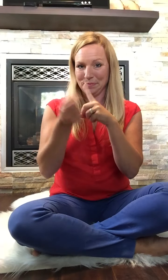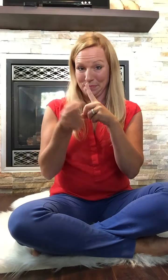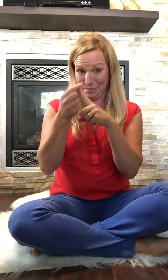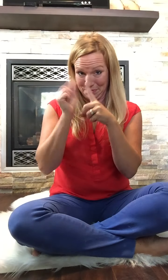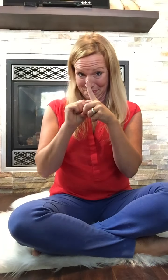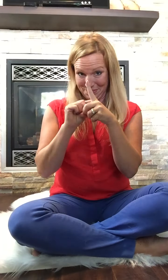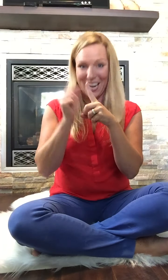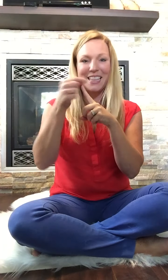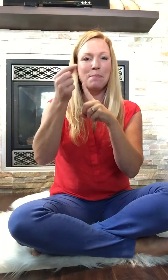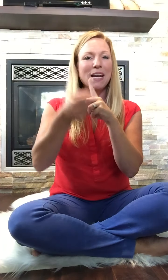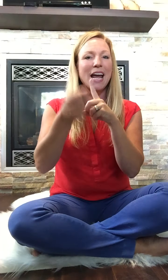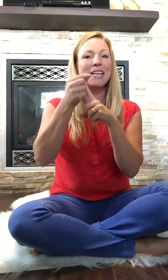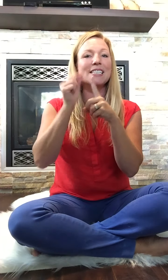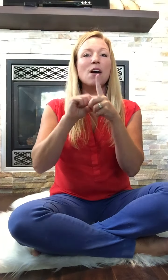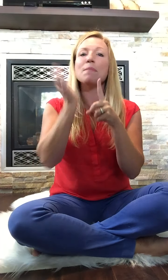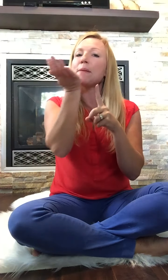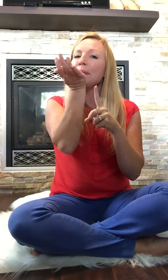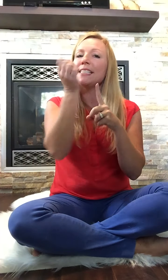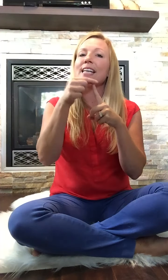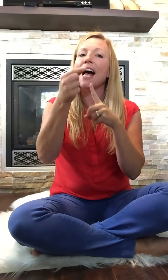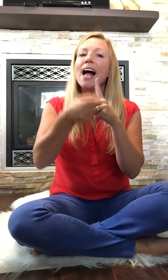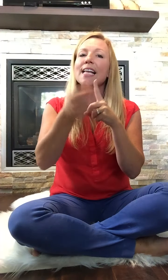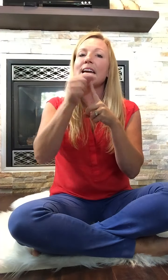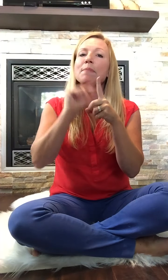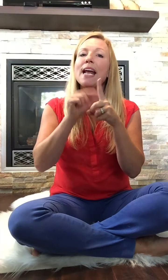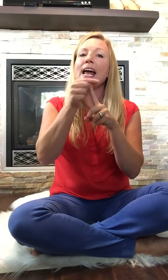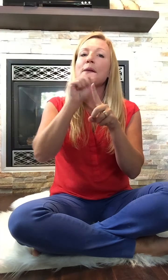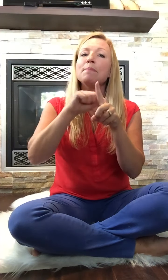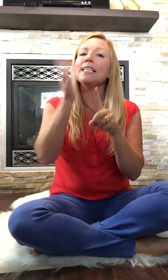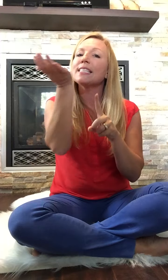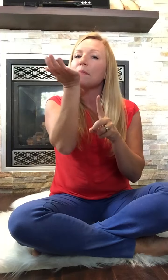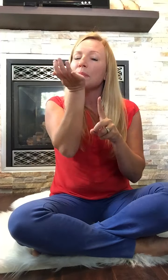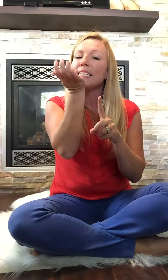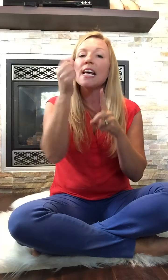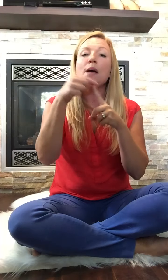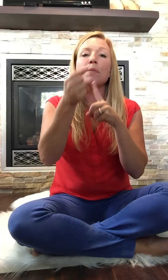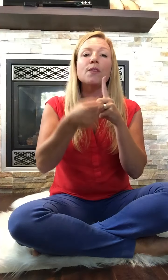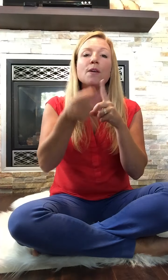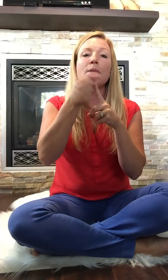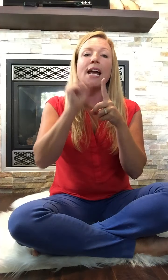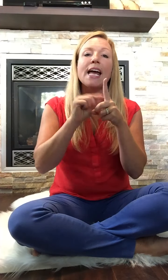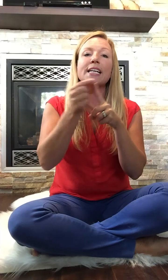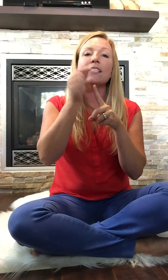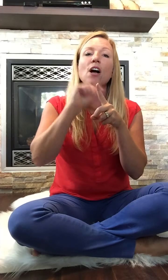Bananas! I like bananas on my pizza. I like banana pizza, please. Put the bananas on